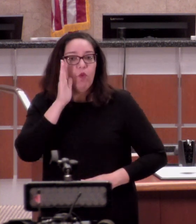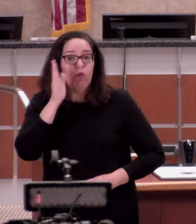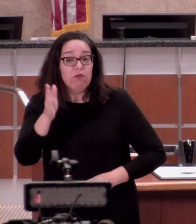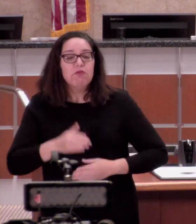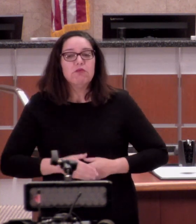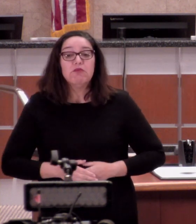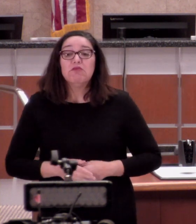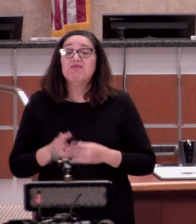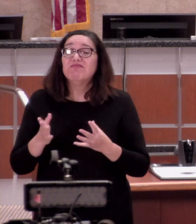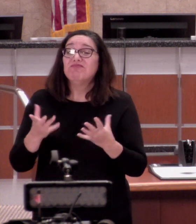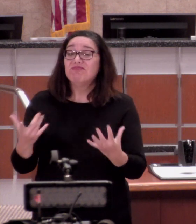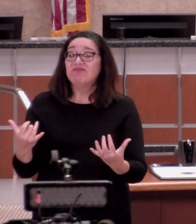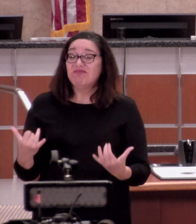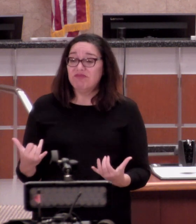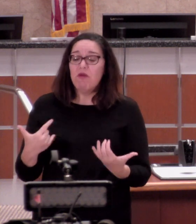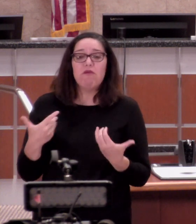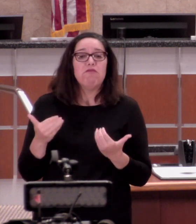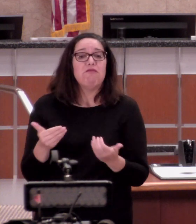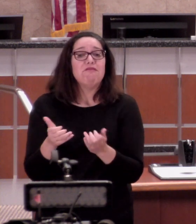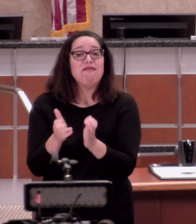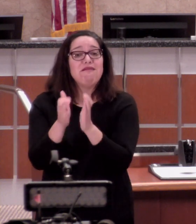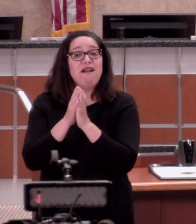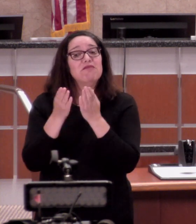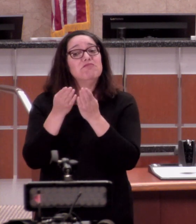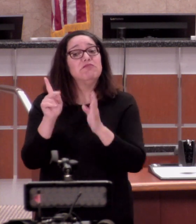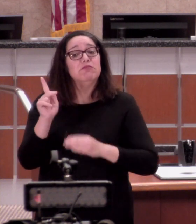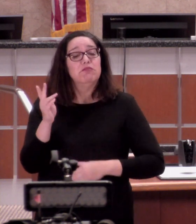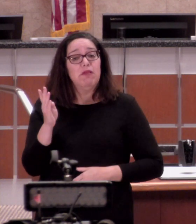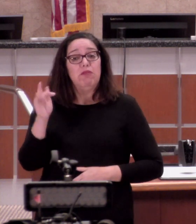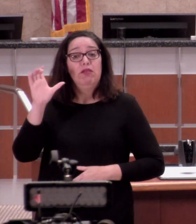want to ask the public to